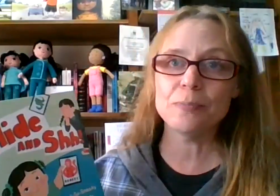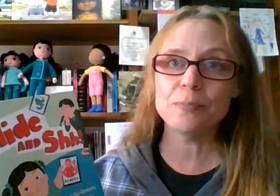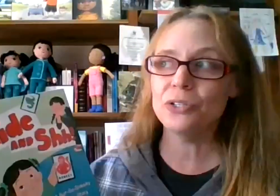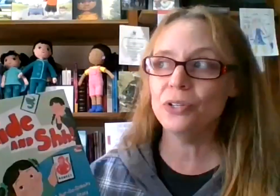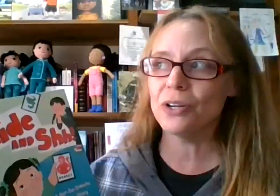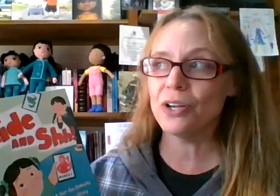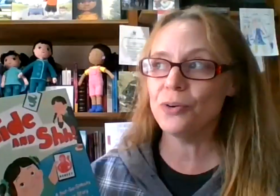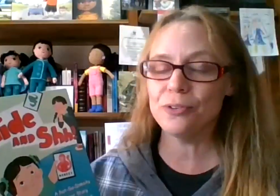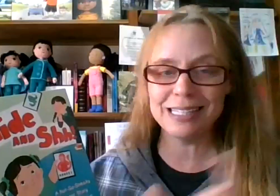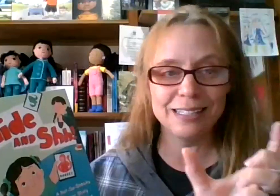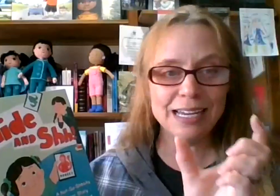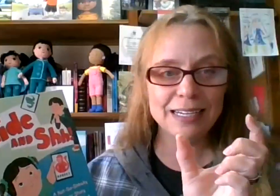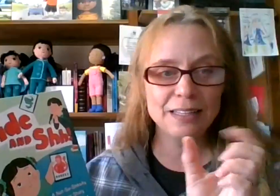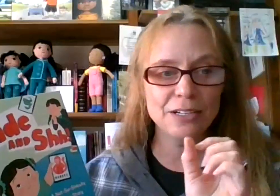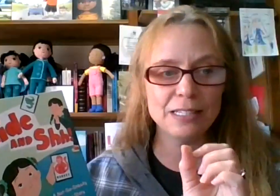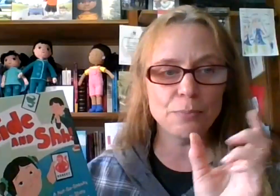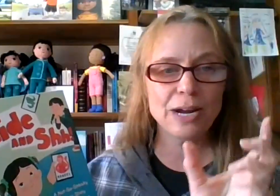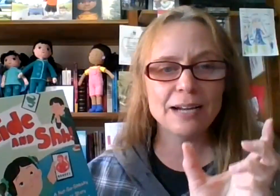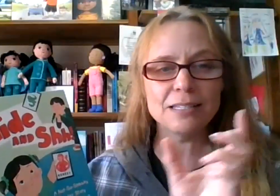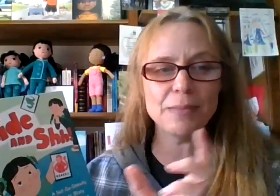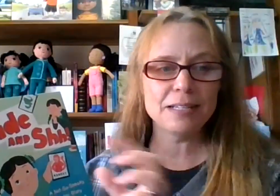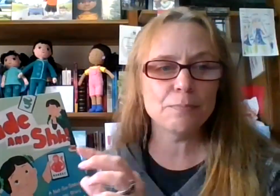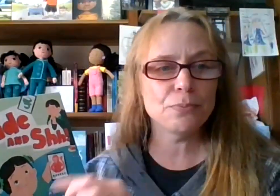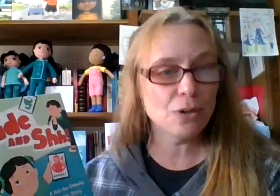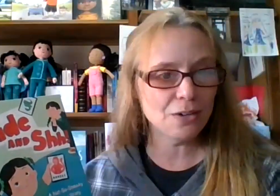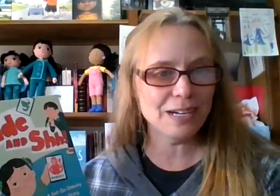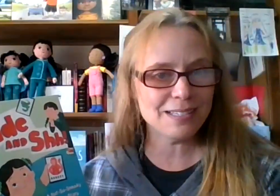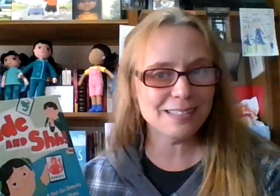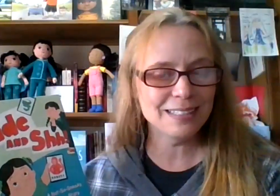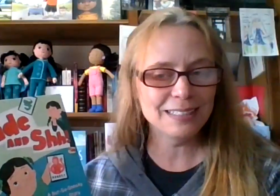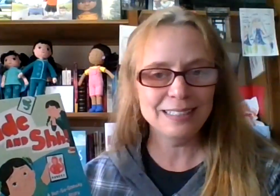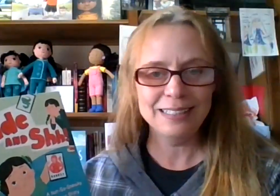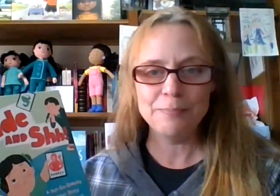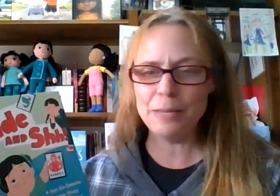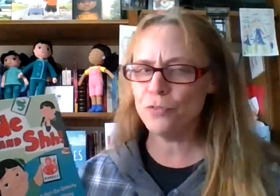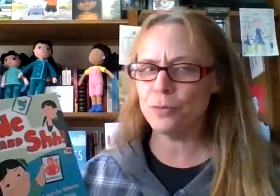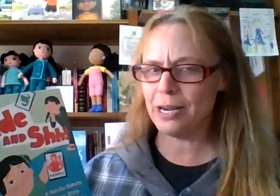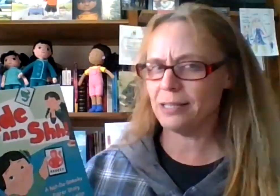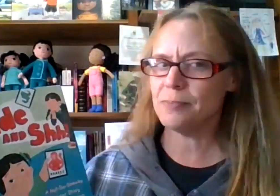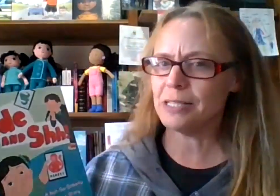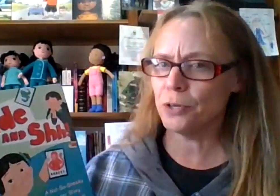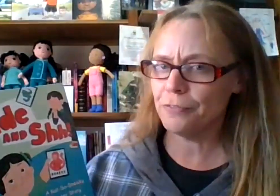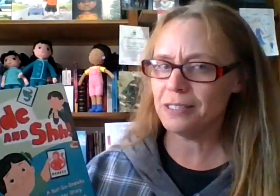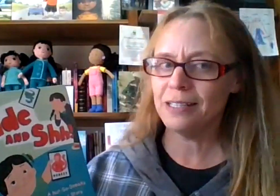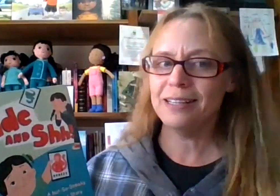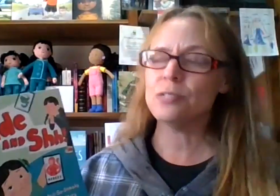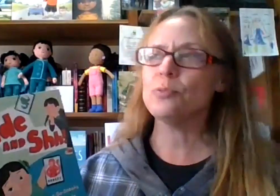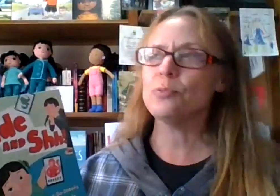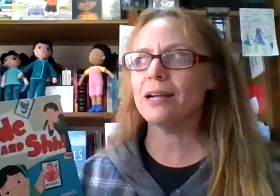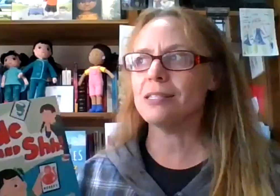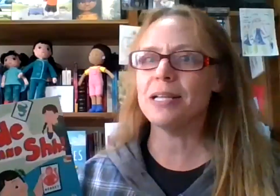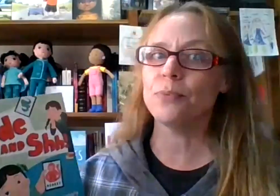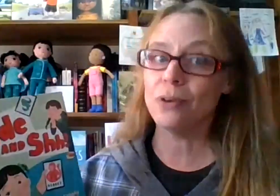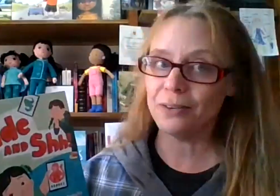children's book not too long ago, and there was this line in there and it said, "Practice makes progress." Maybe you've heard practice makes perfect. This